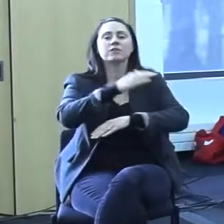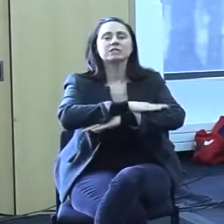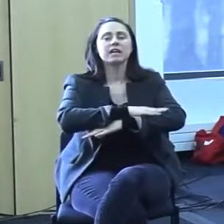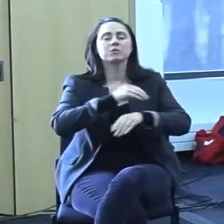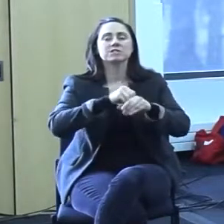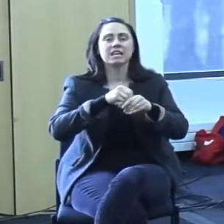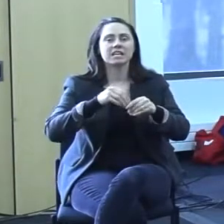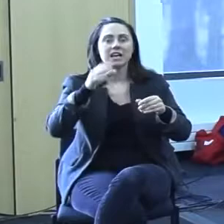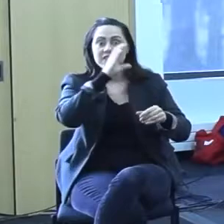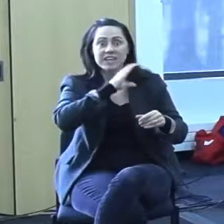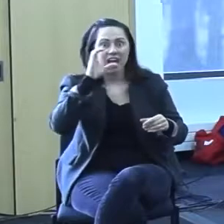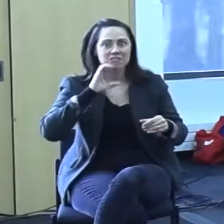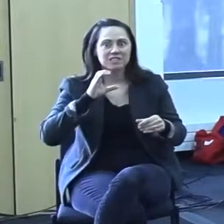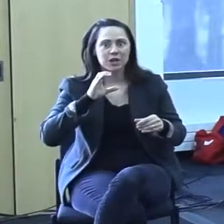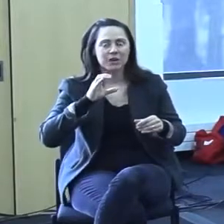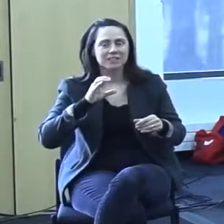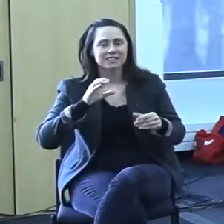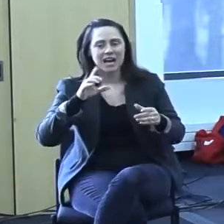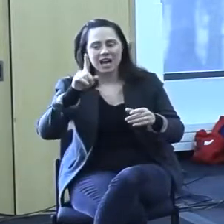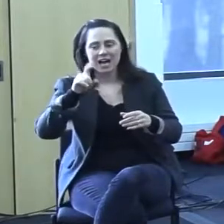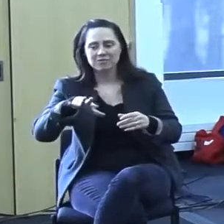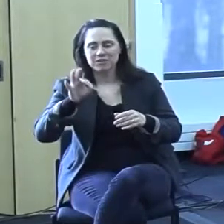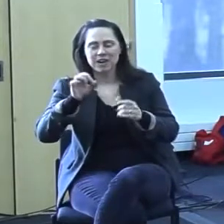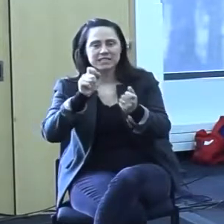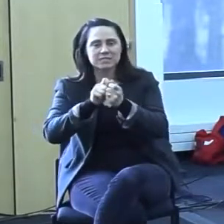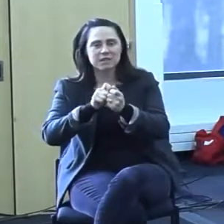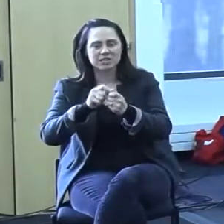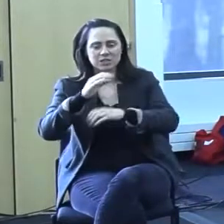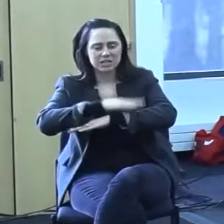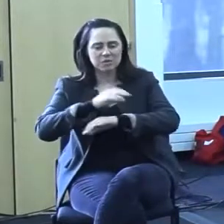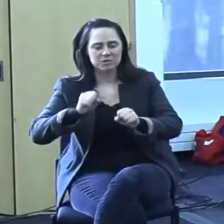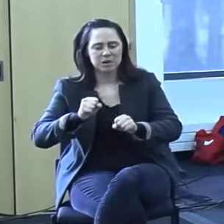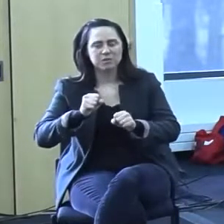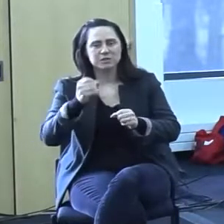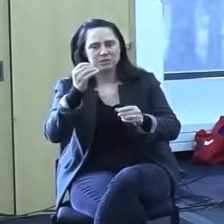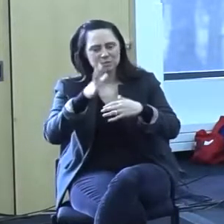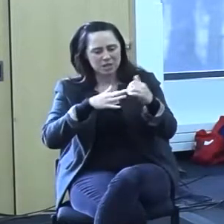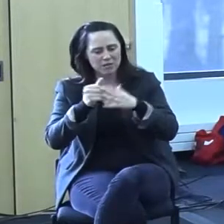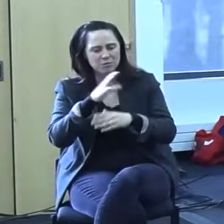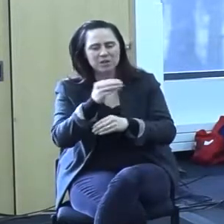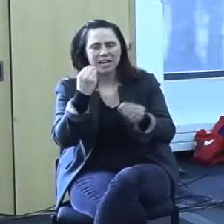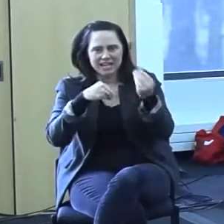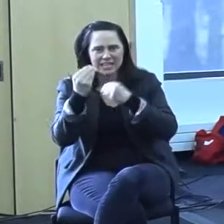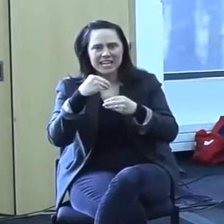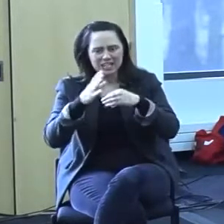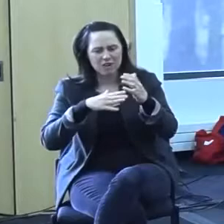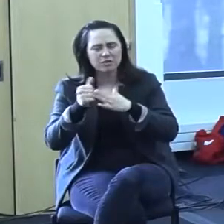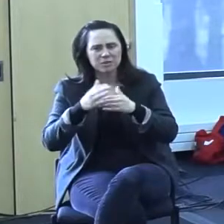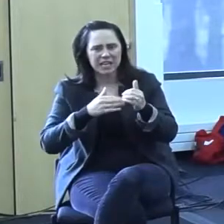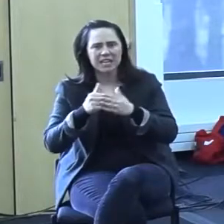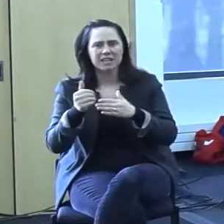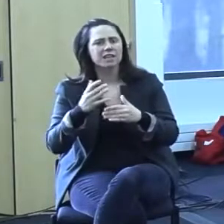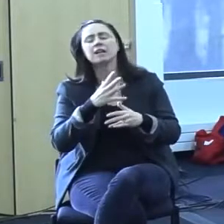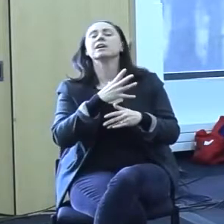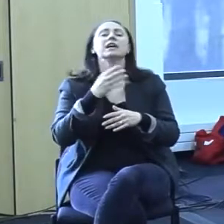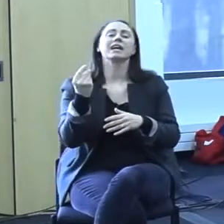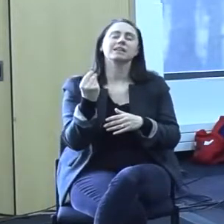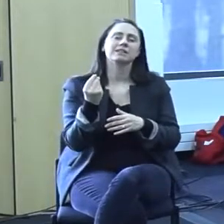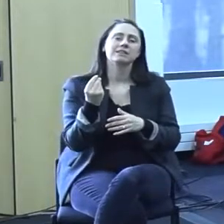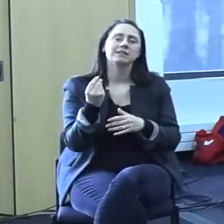these tables to be able to be comfortable and eat comfortably.